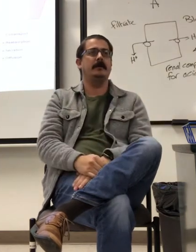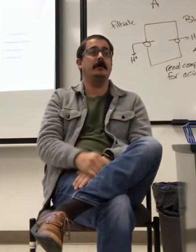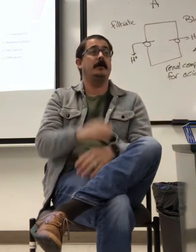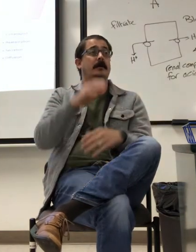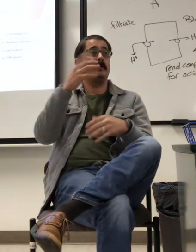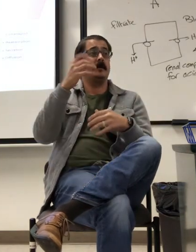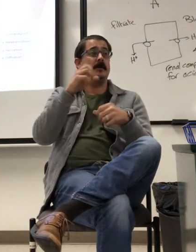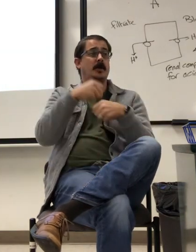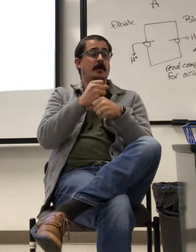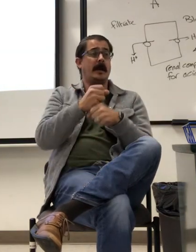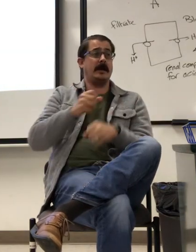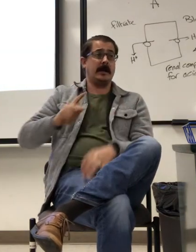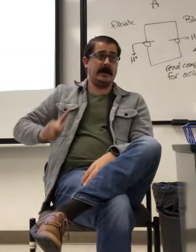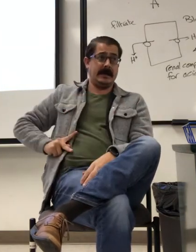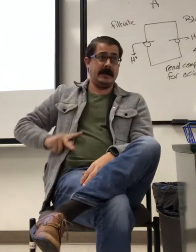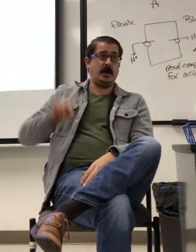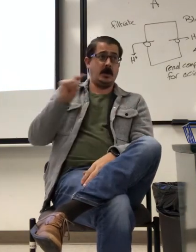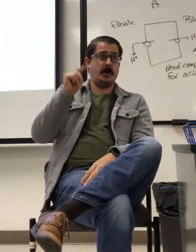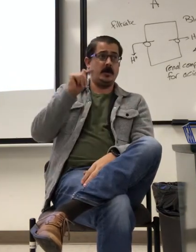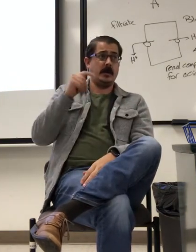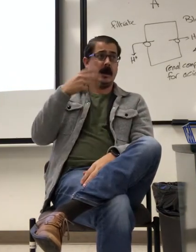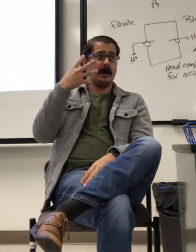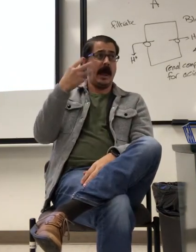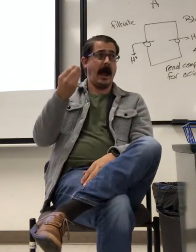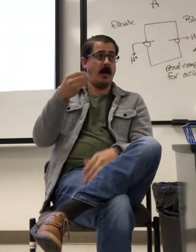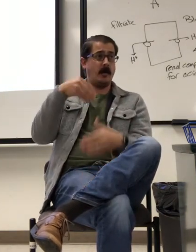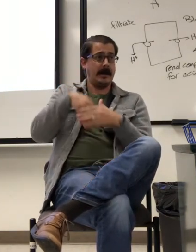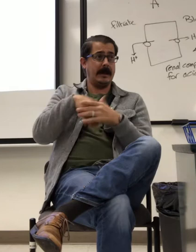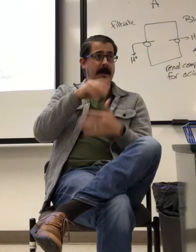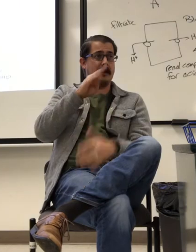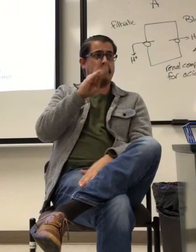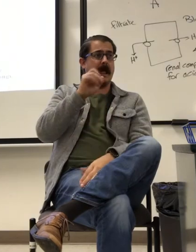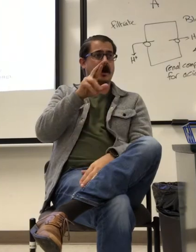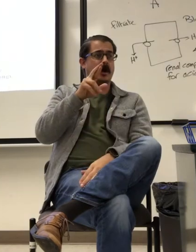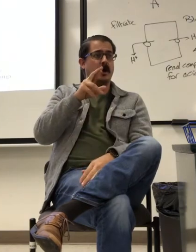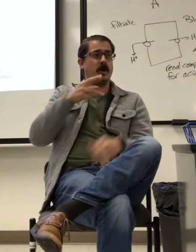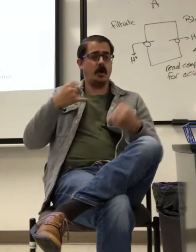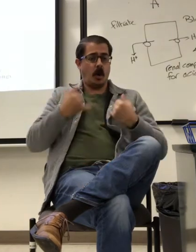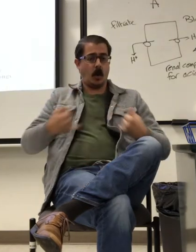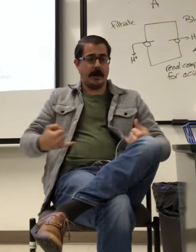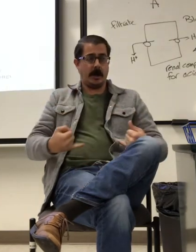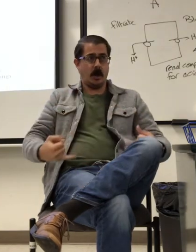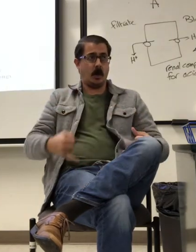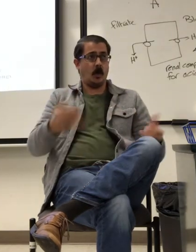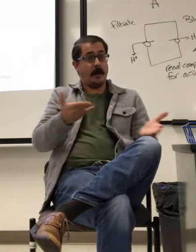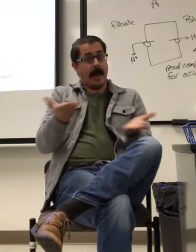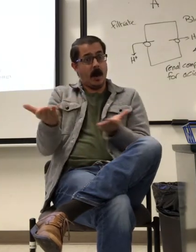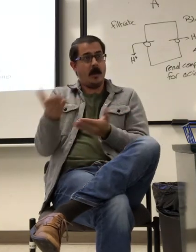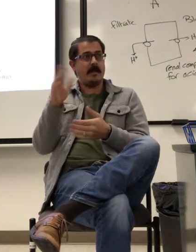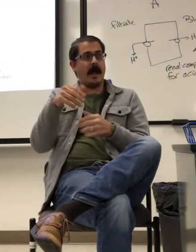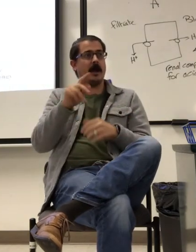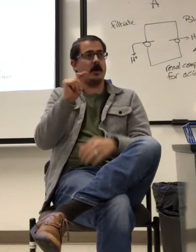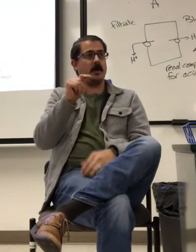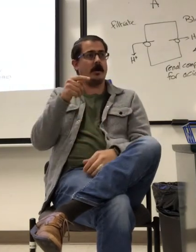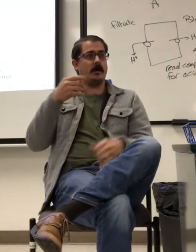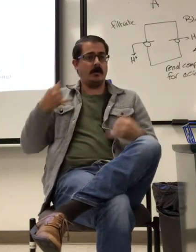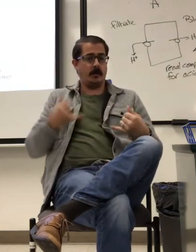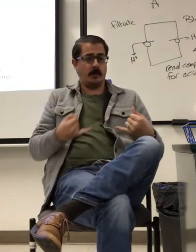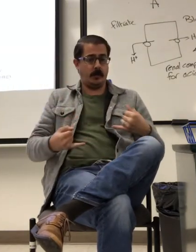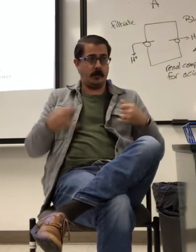form the urine by the kidney, you can void it in the bladder. Your ureters will carry the formed urine down to the